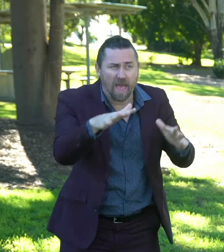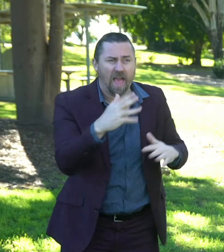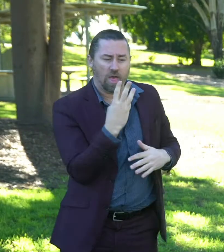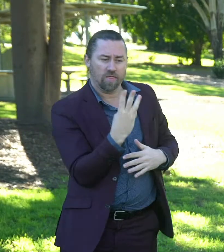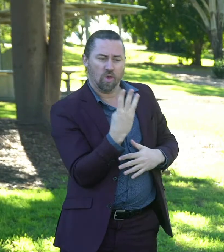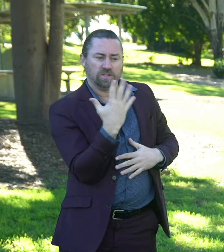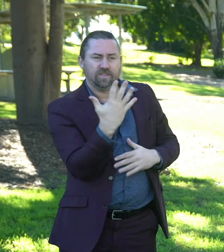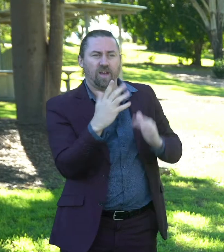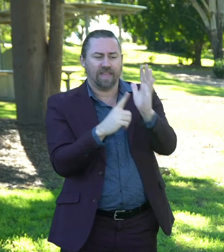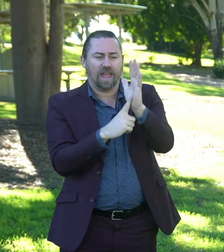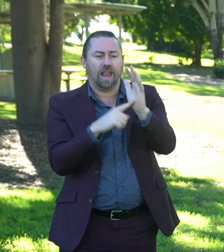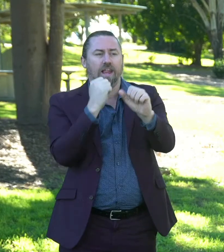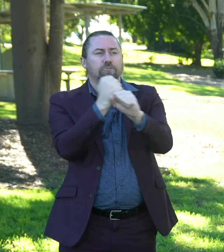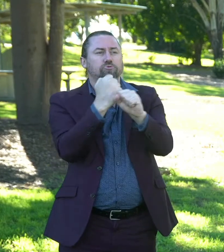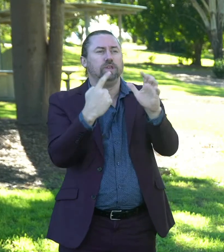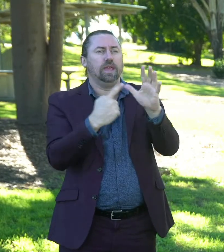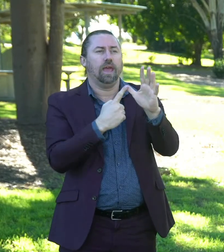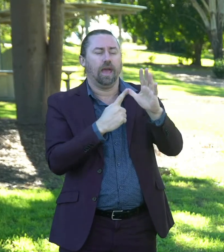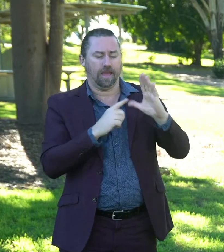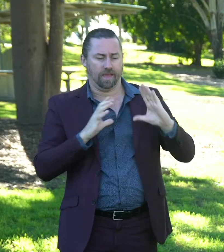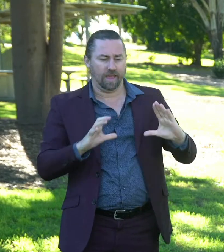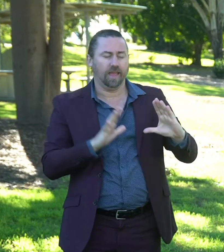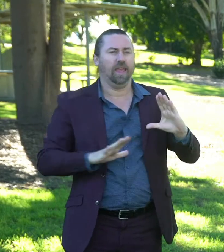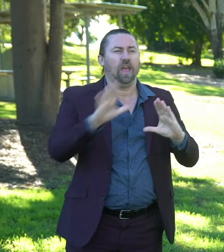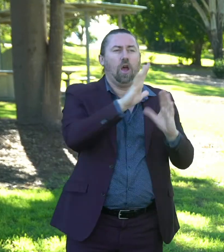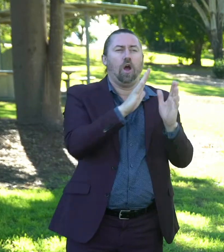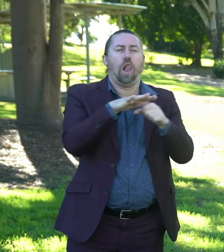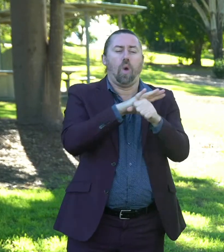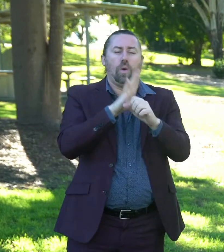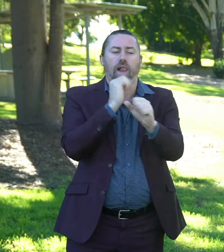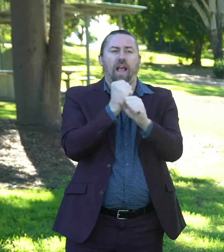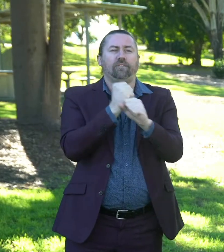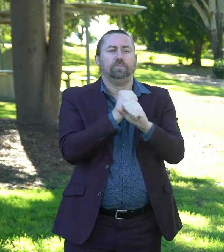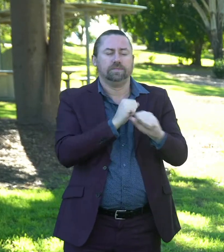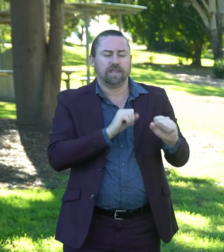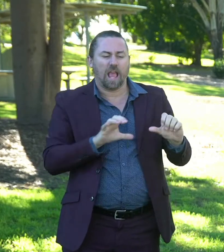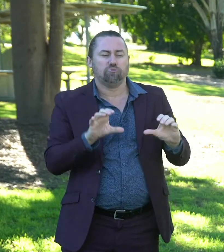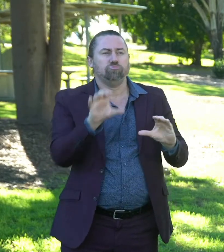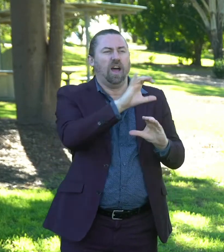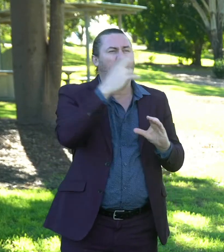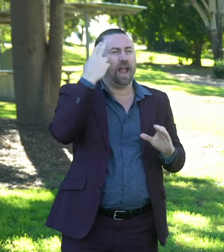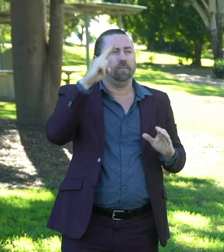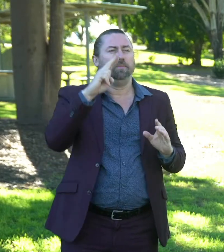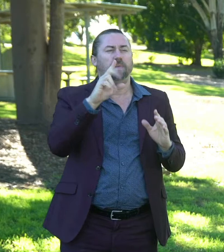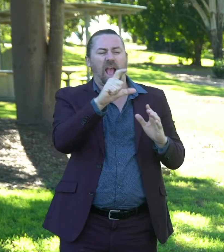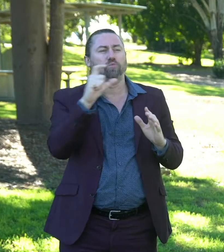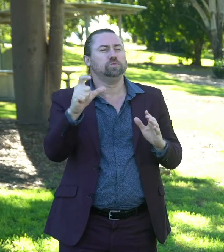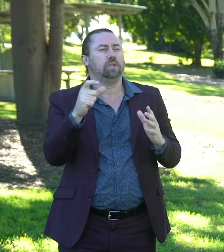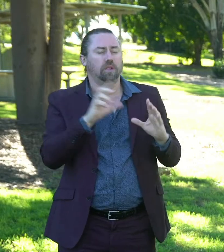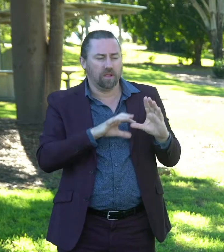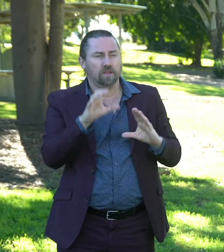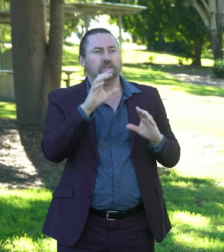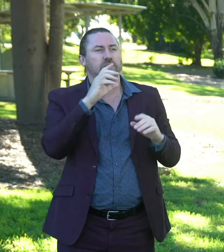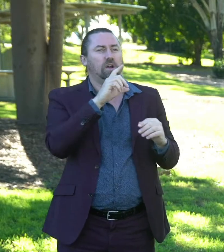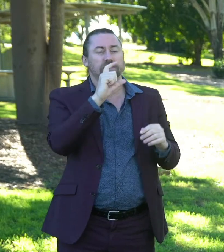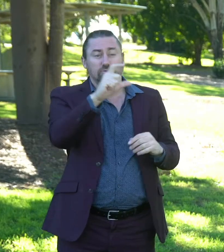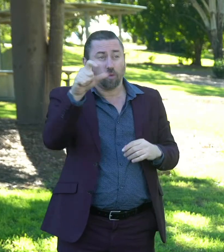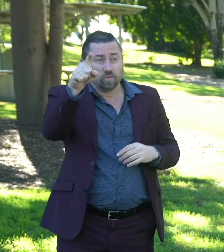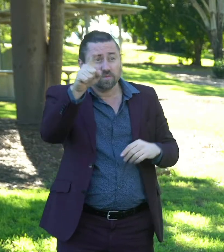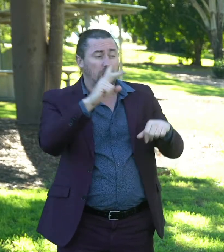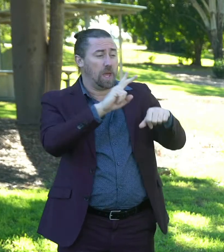35 LGAs in metropolitan Sydney, in Central Coast, Blue